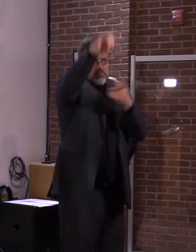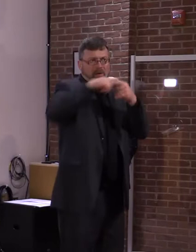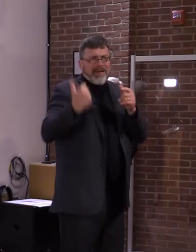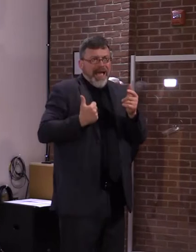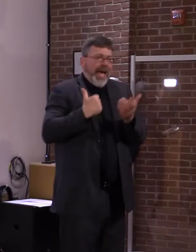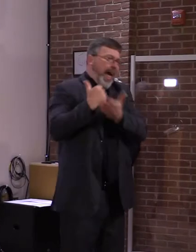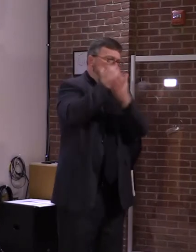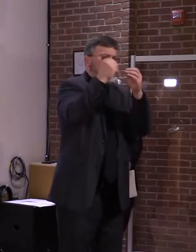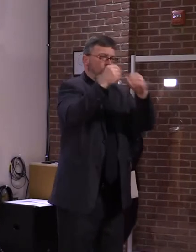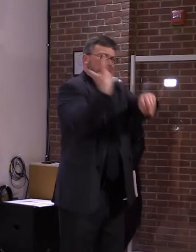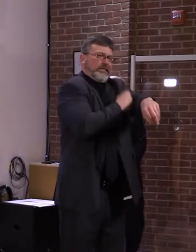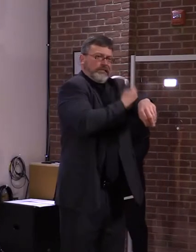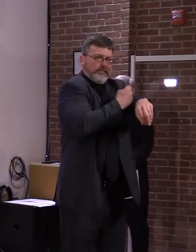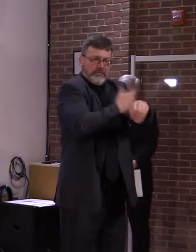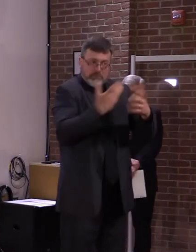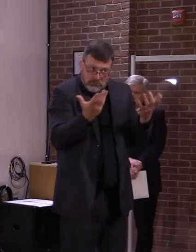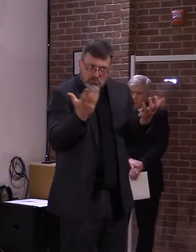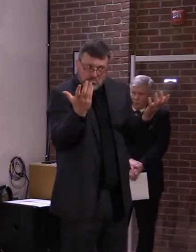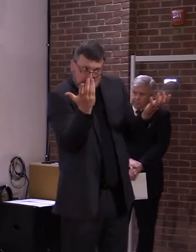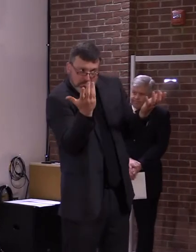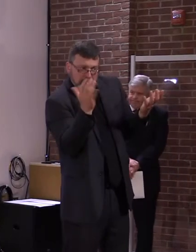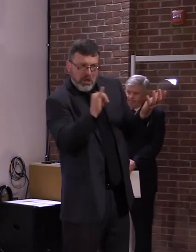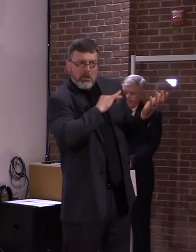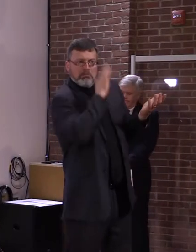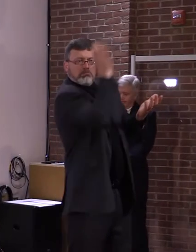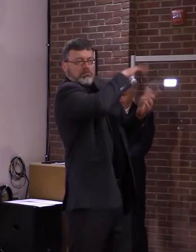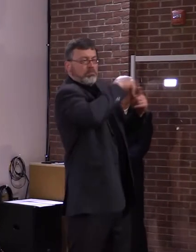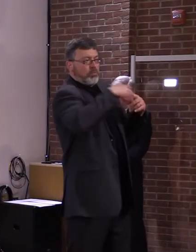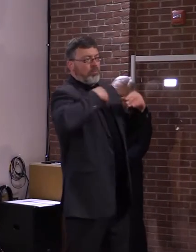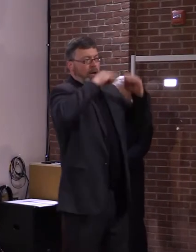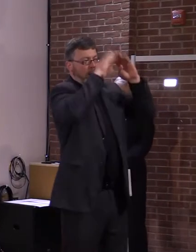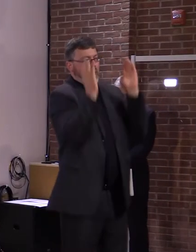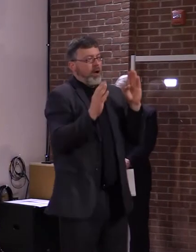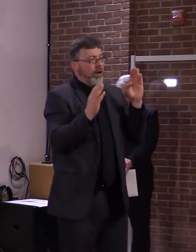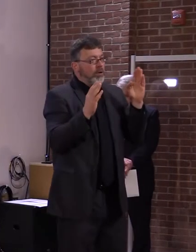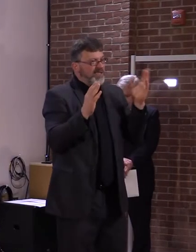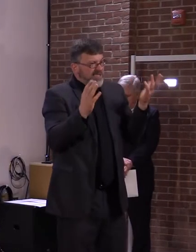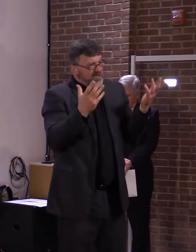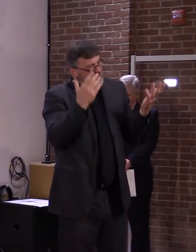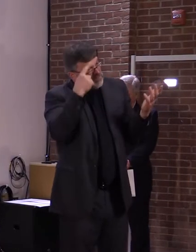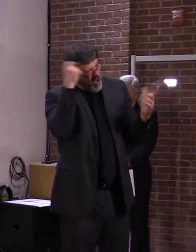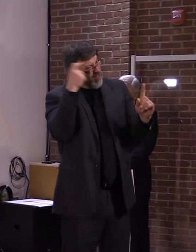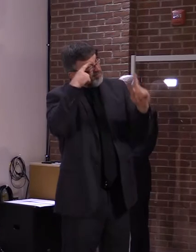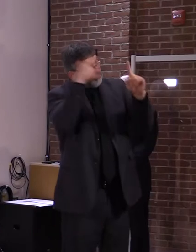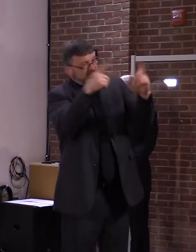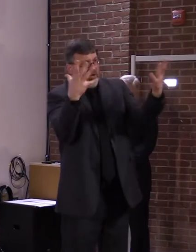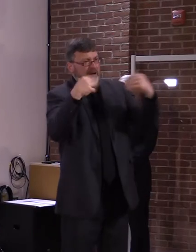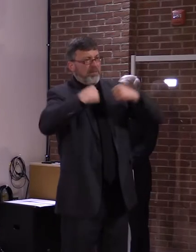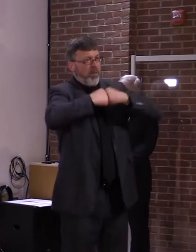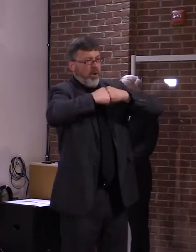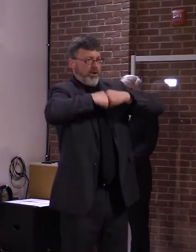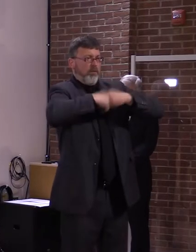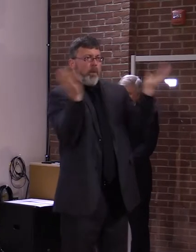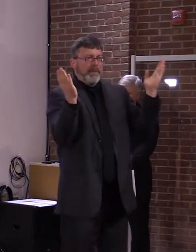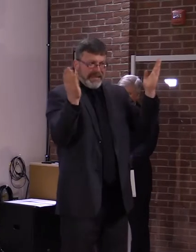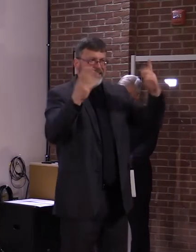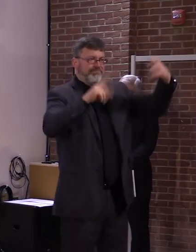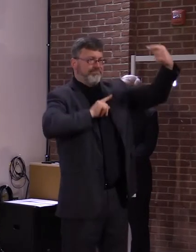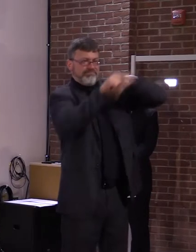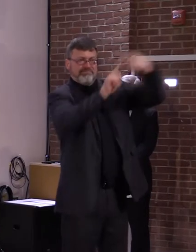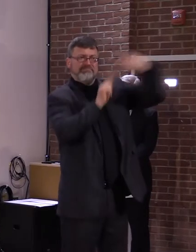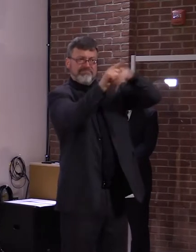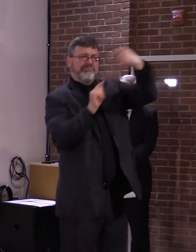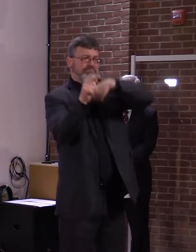to open up at this point in time either. Have have you advocated at all at like one of your